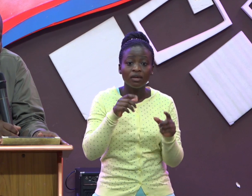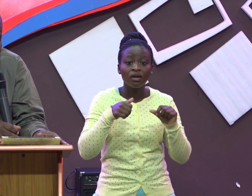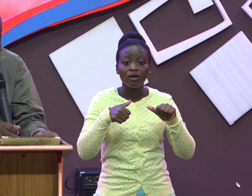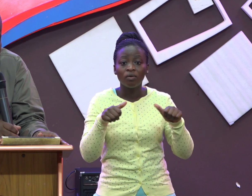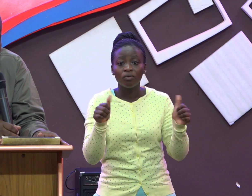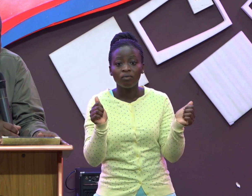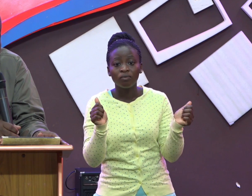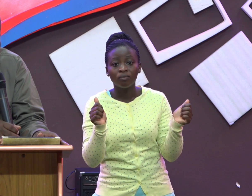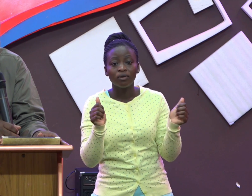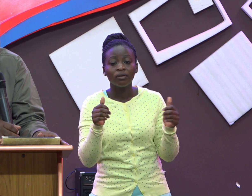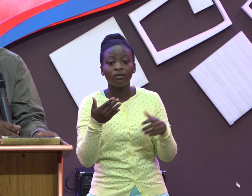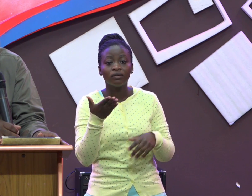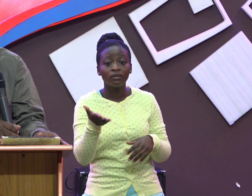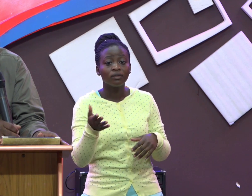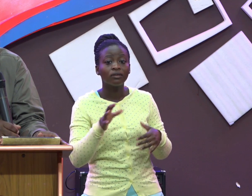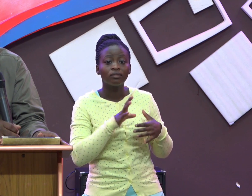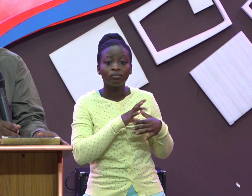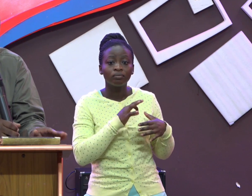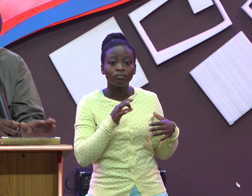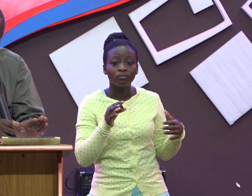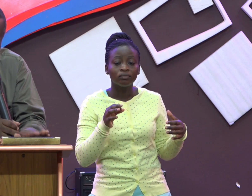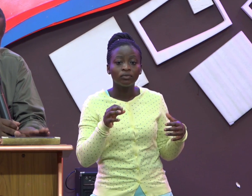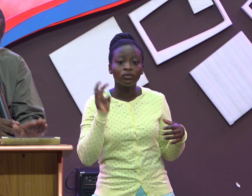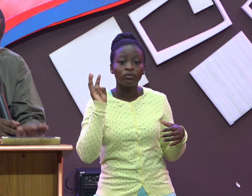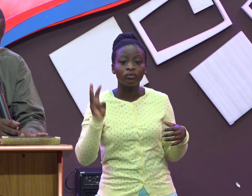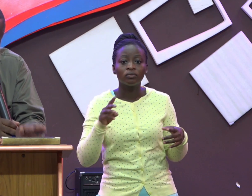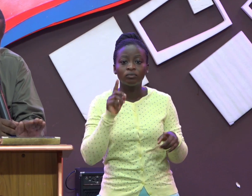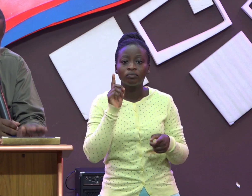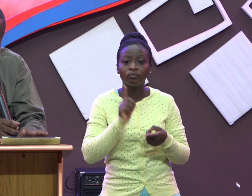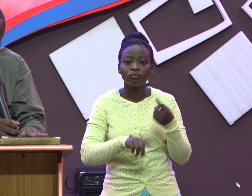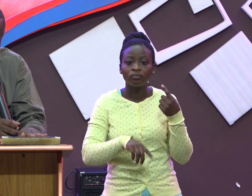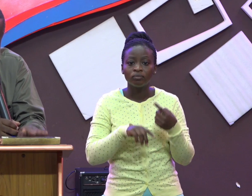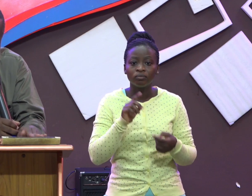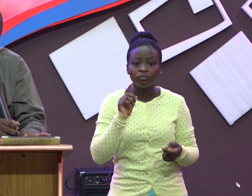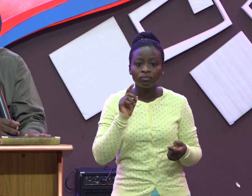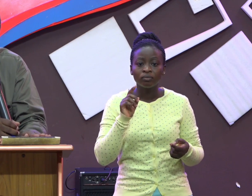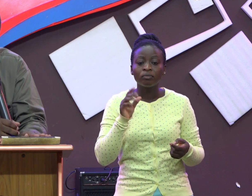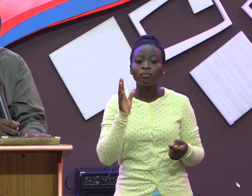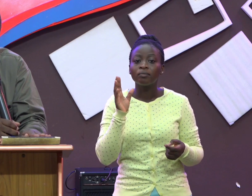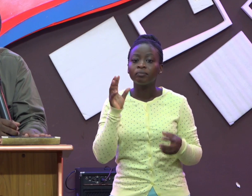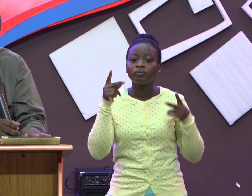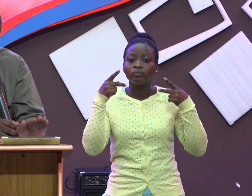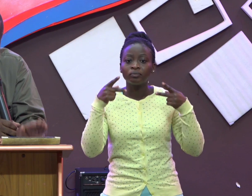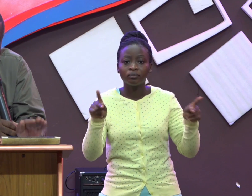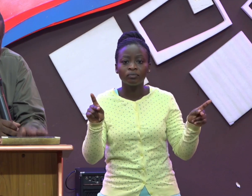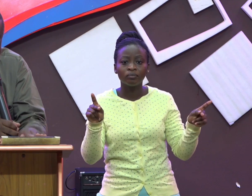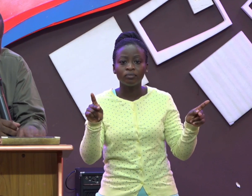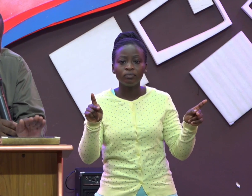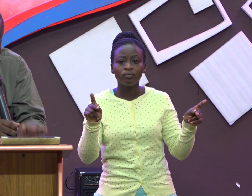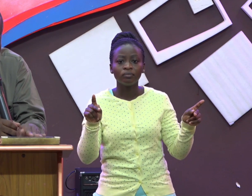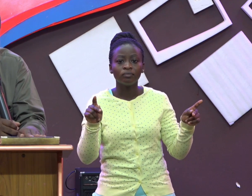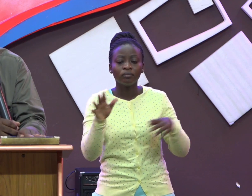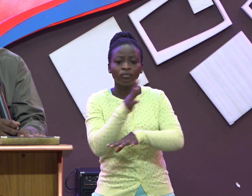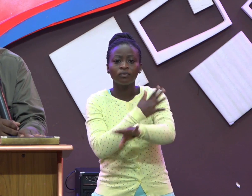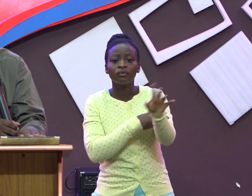always dwell in that situation. And the Bible says that the peace of God that surpasses all